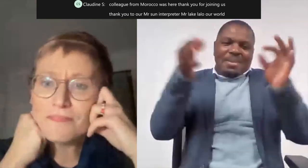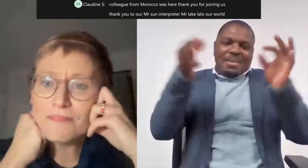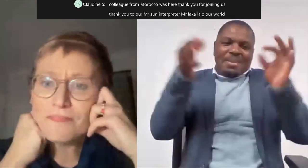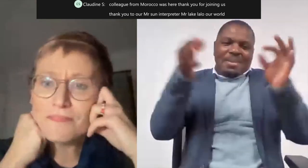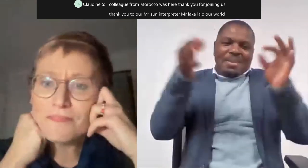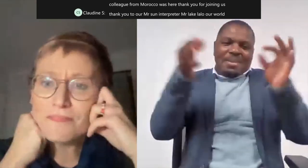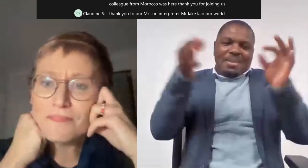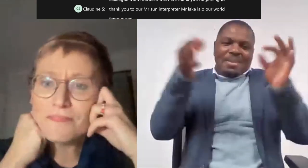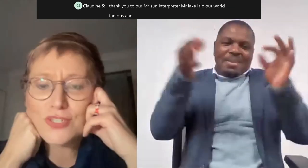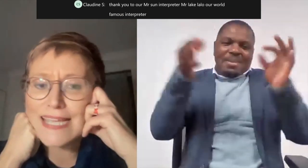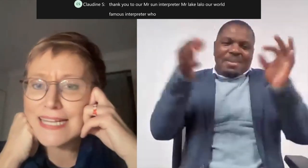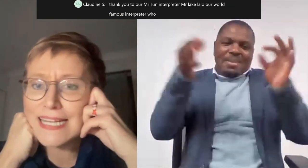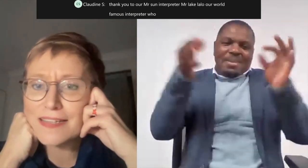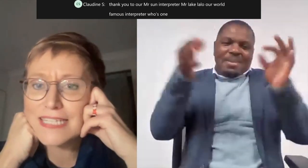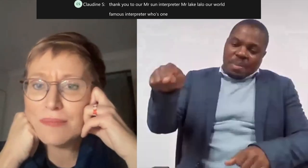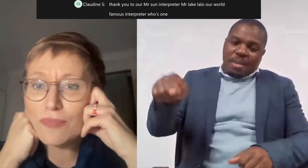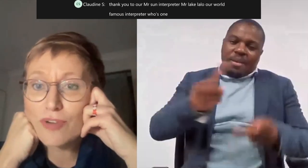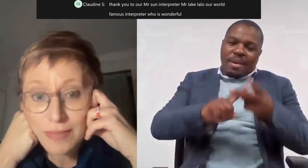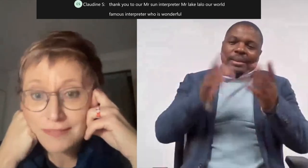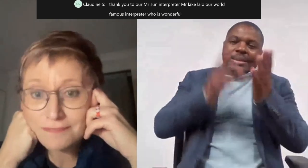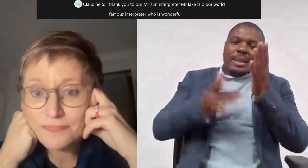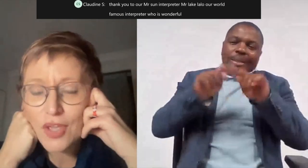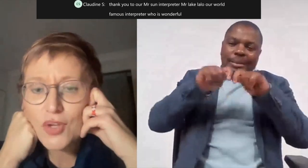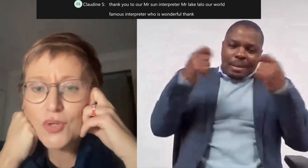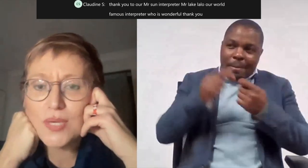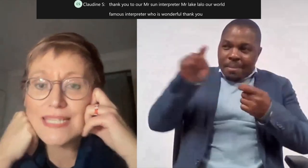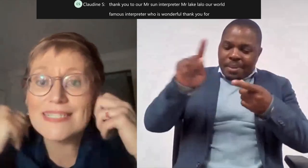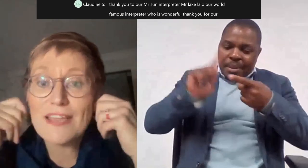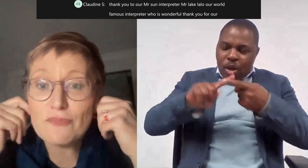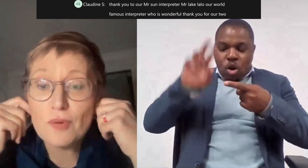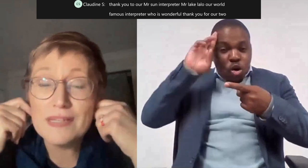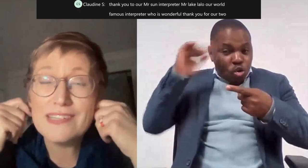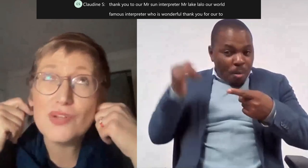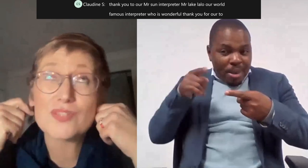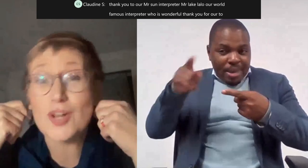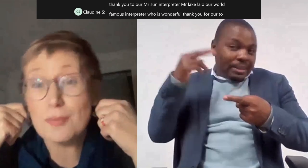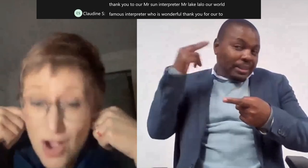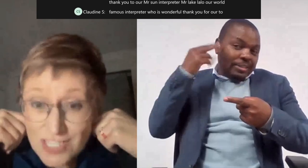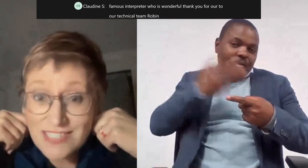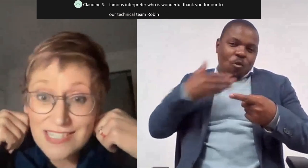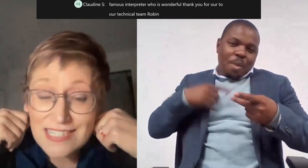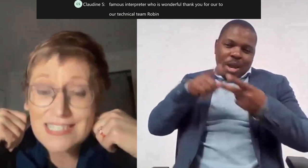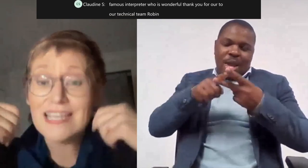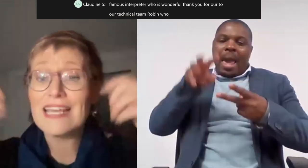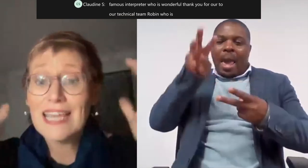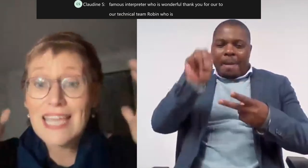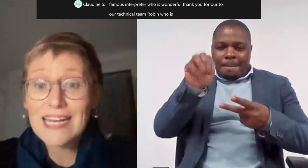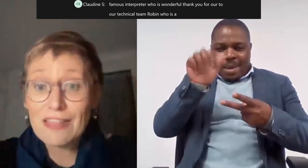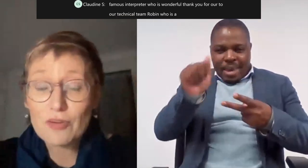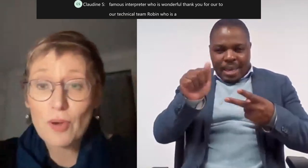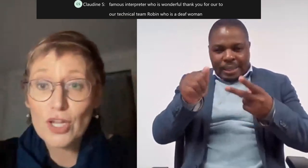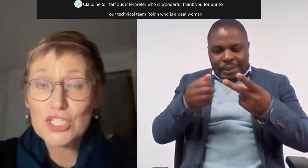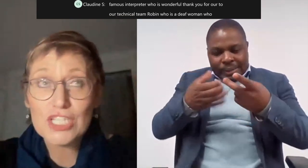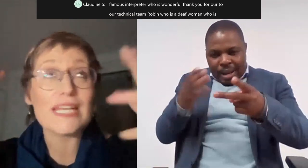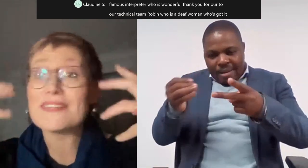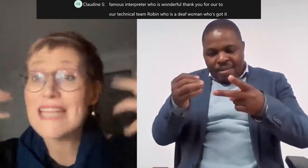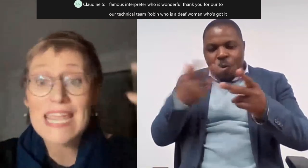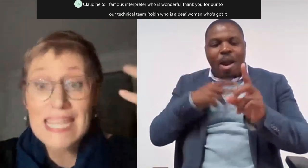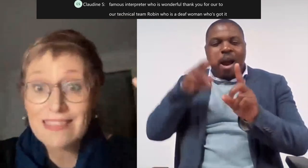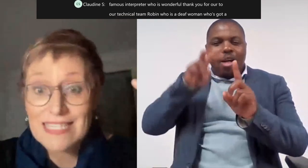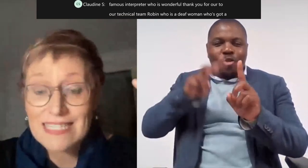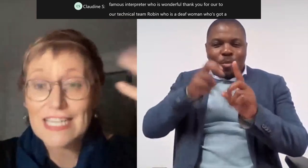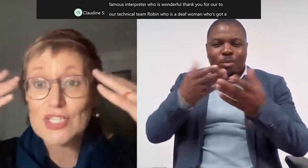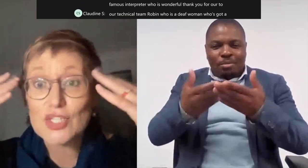wonderful. Thank you to our technical team, Robin, who is a deaf woman who has got a master's in anthropology, just